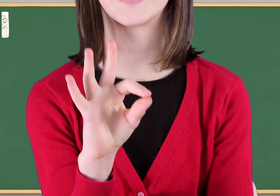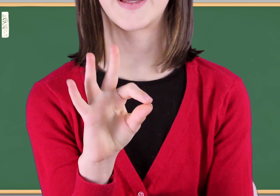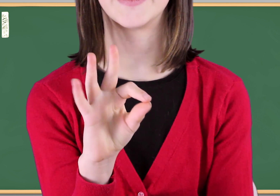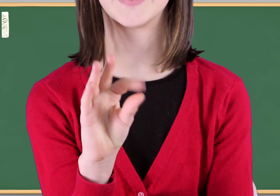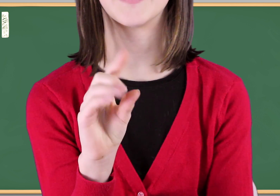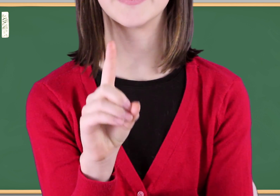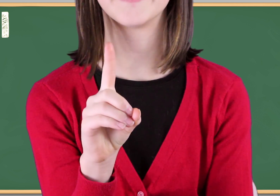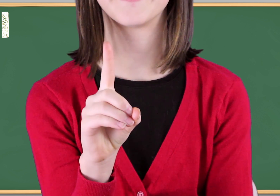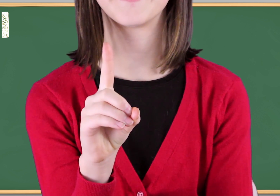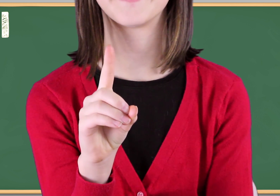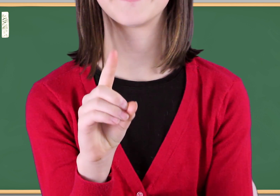91,